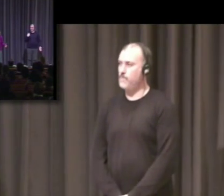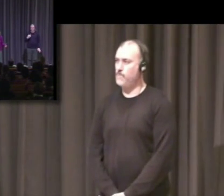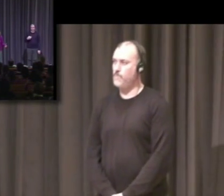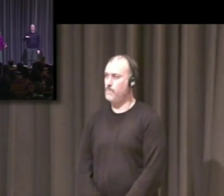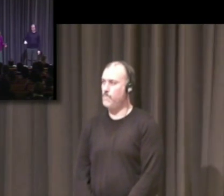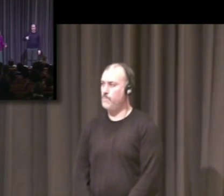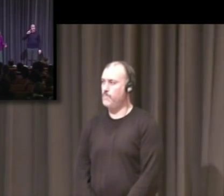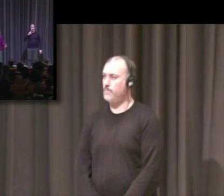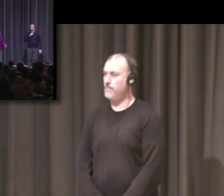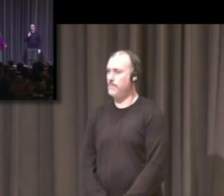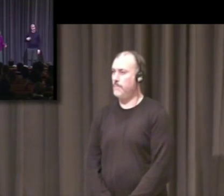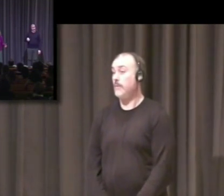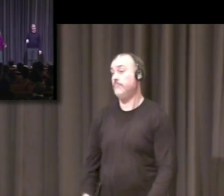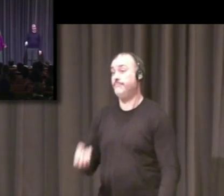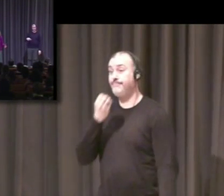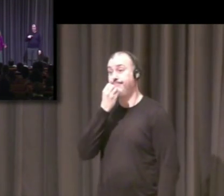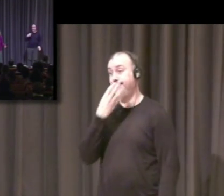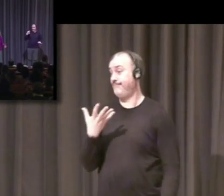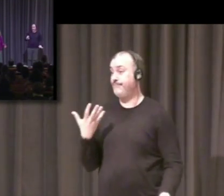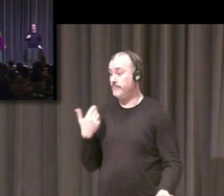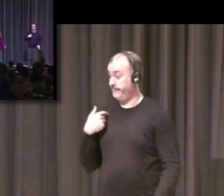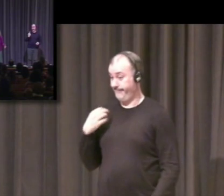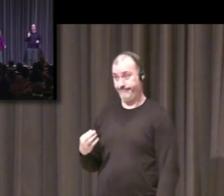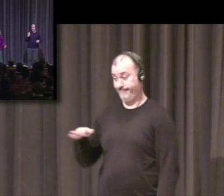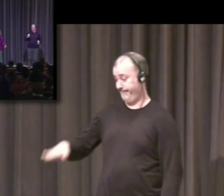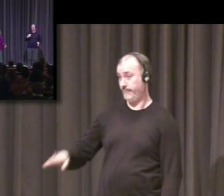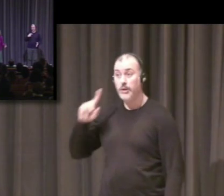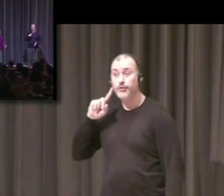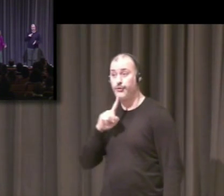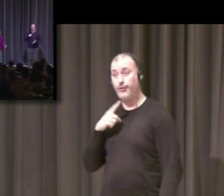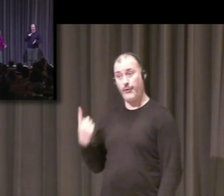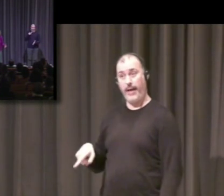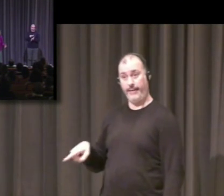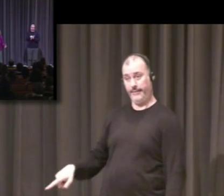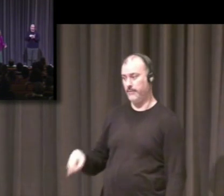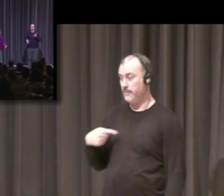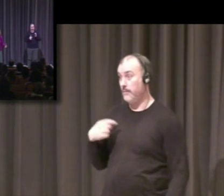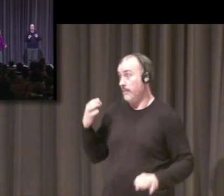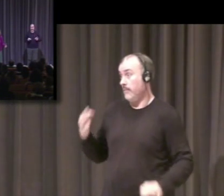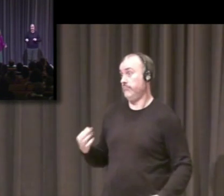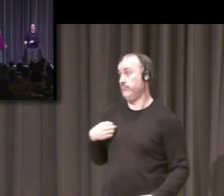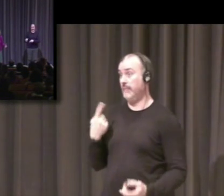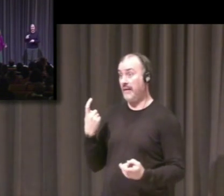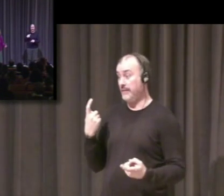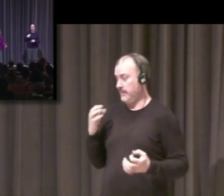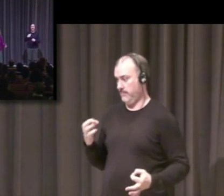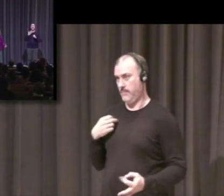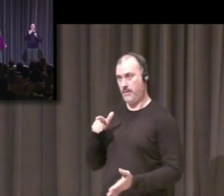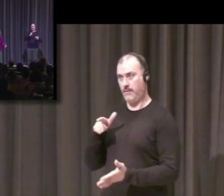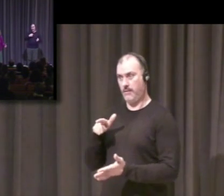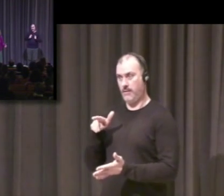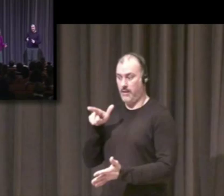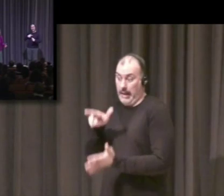Spoken languages are not going to be accessible to this baby unless this baby is